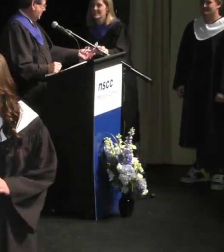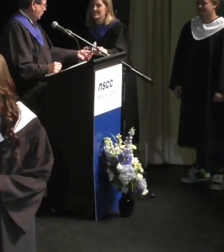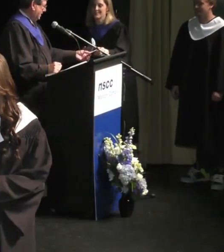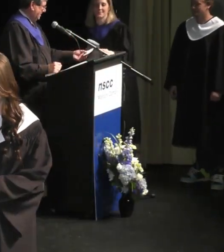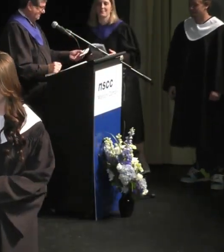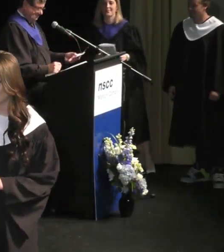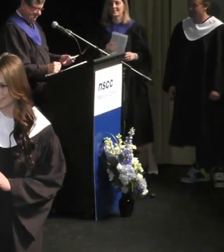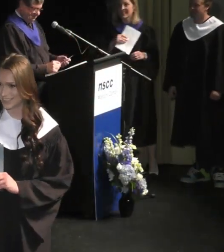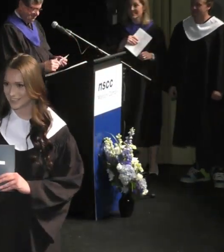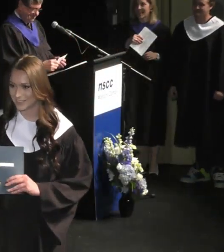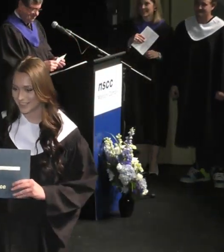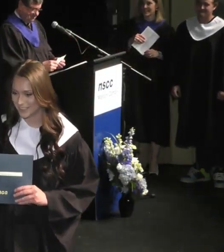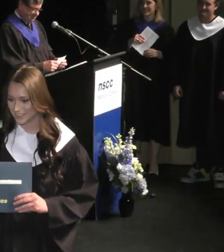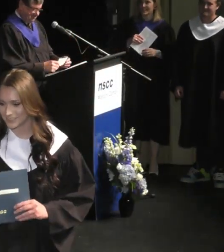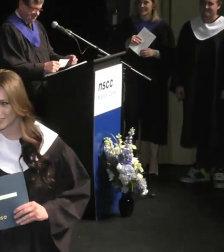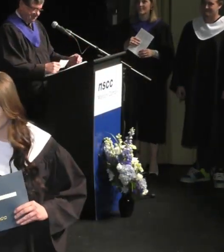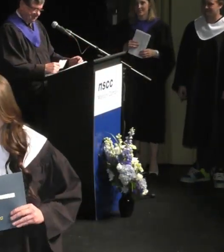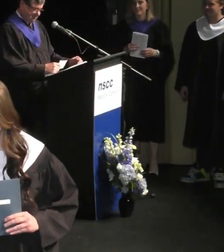Okay.